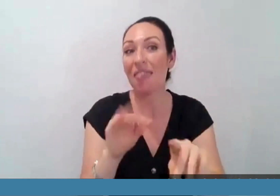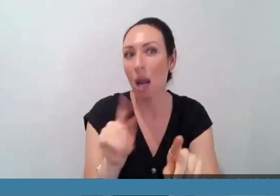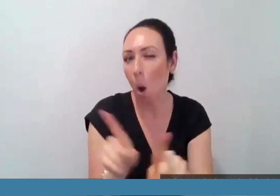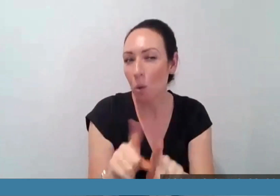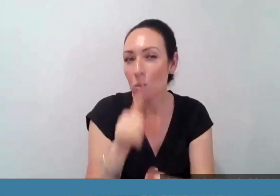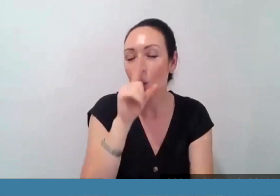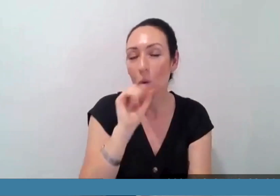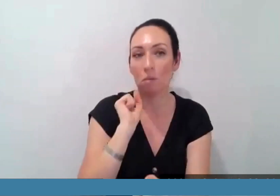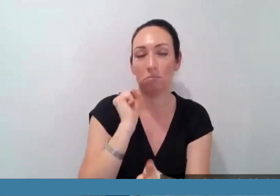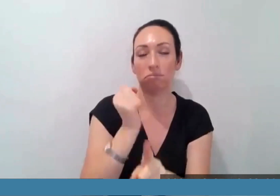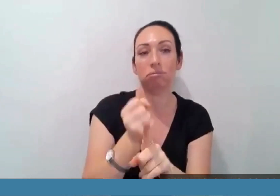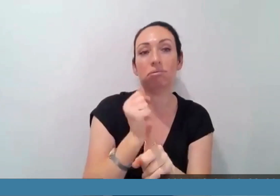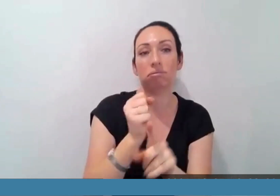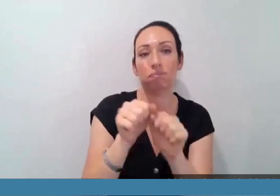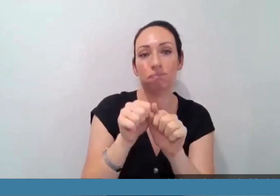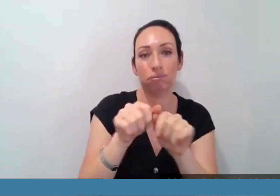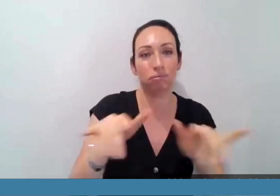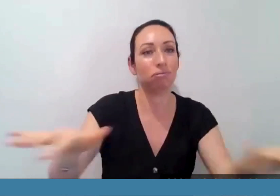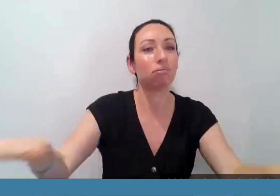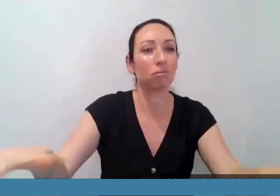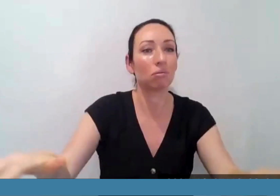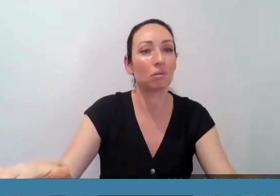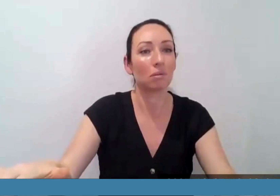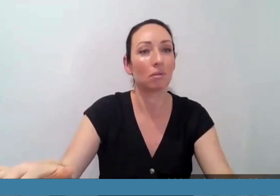broader impact beyond their system itself.